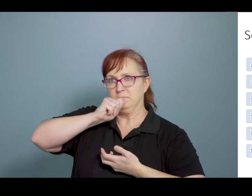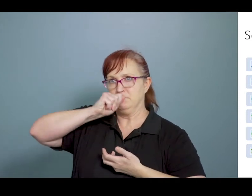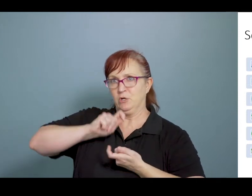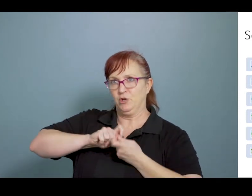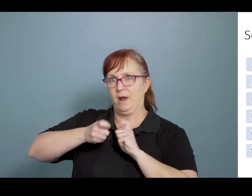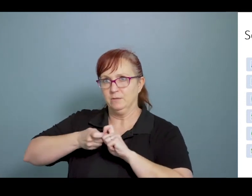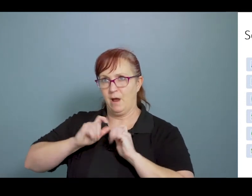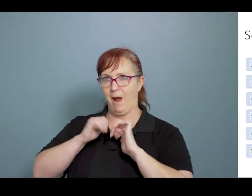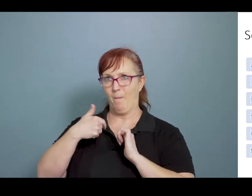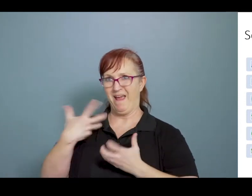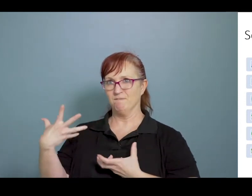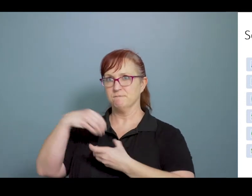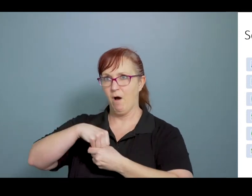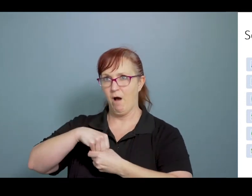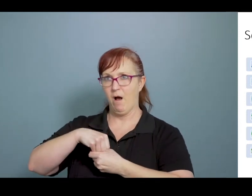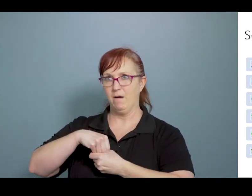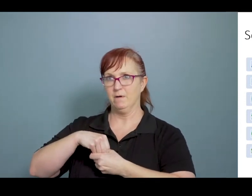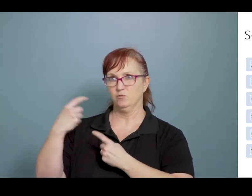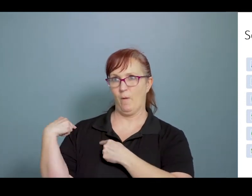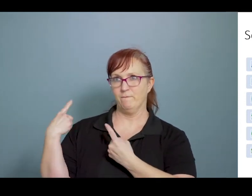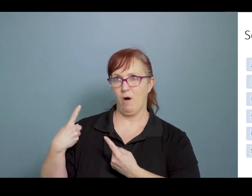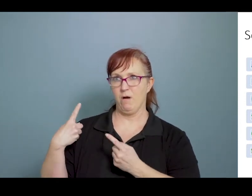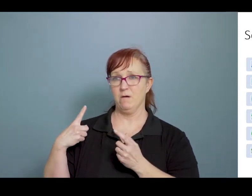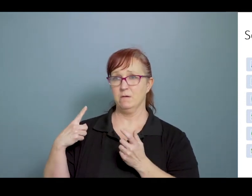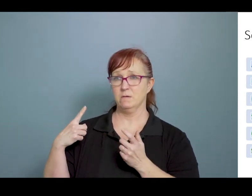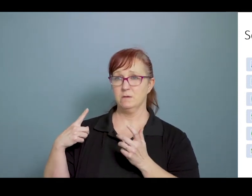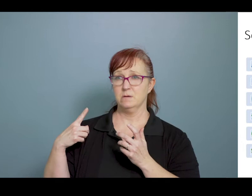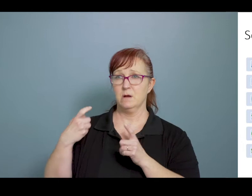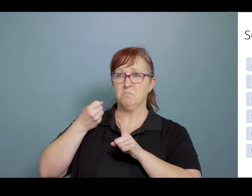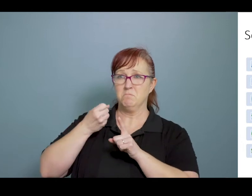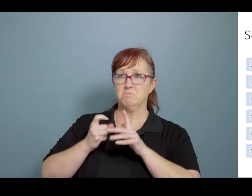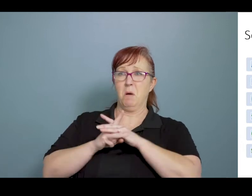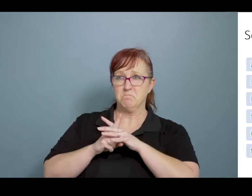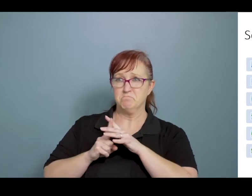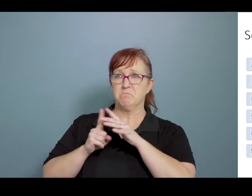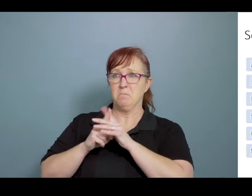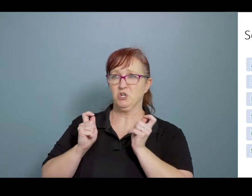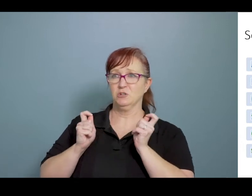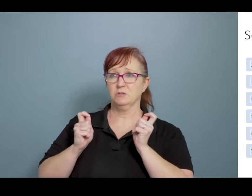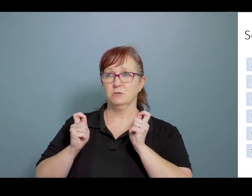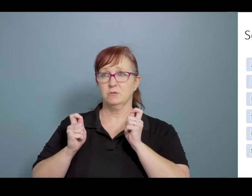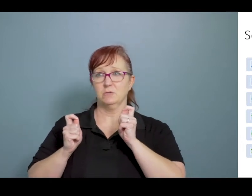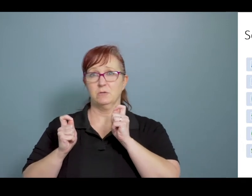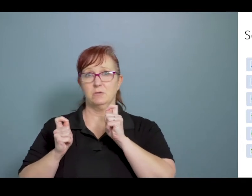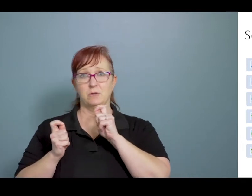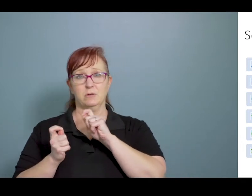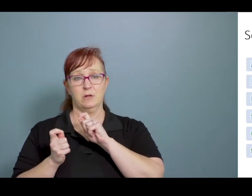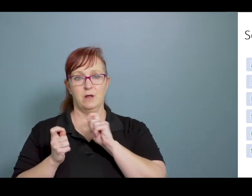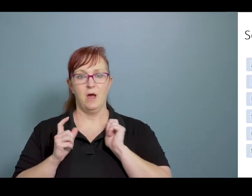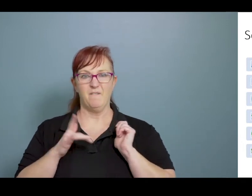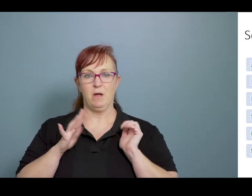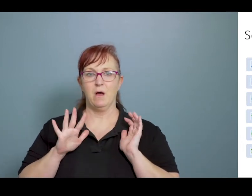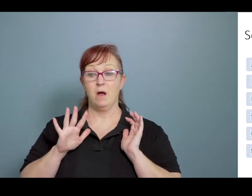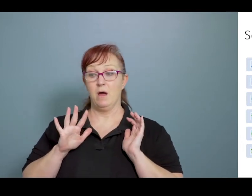the changes that have occurred are. Are you kind of still doing the Heisman, like, nope, not